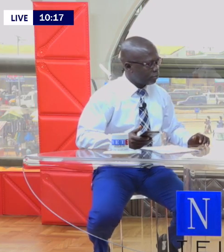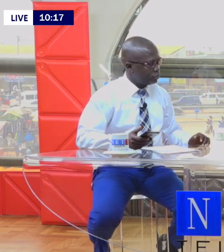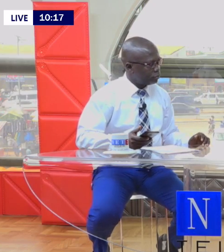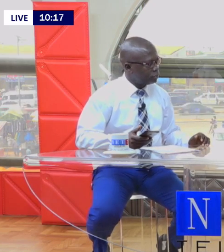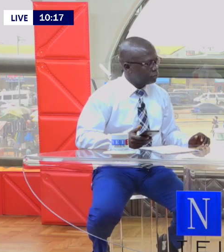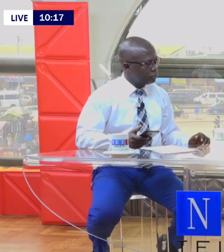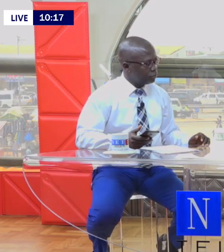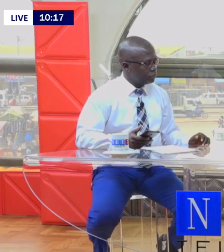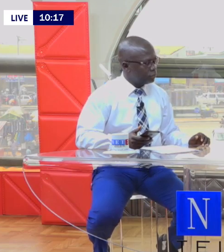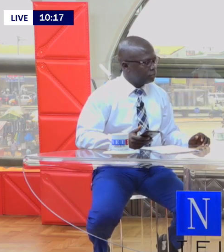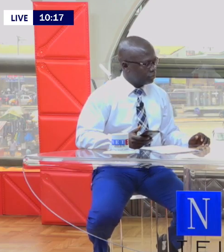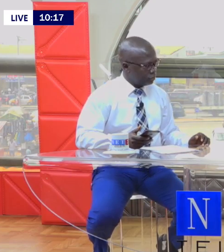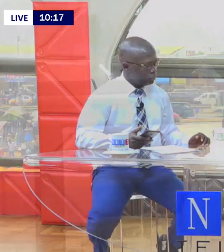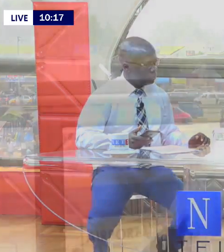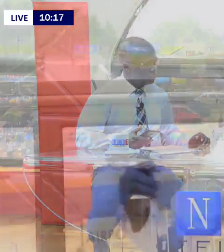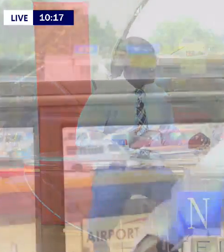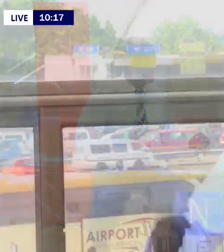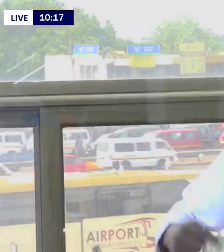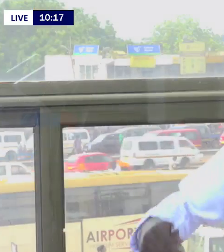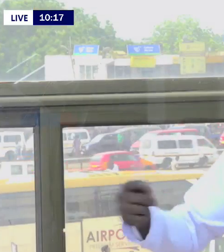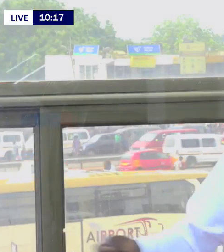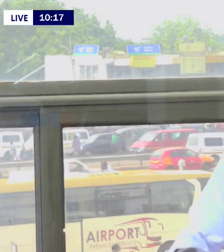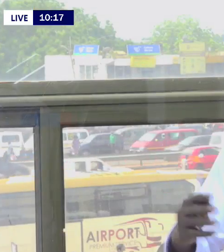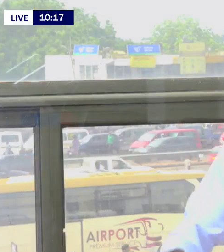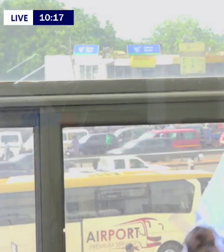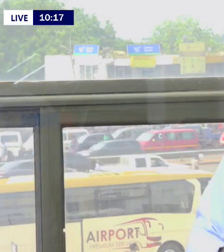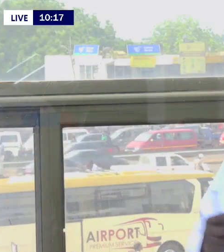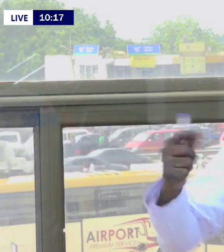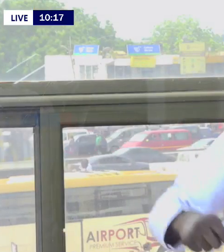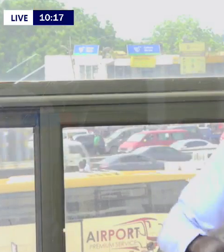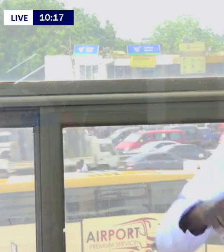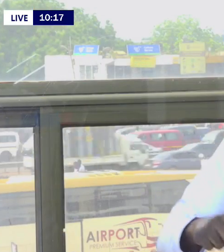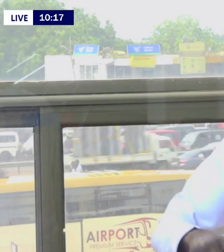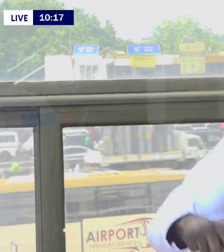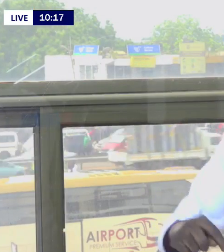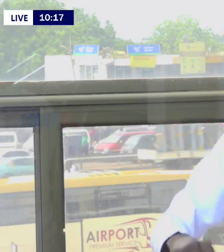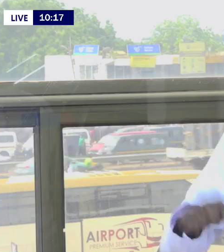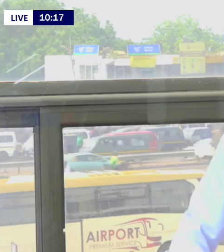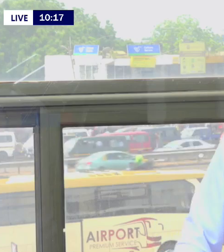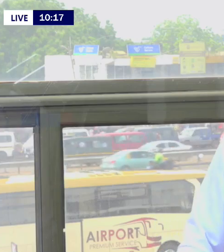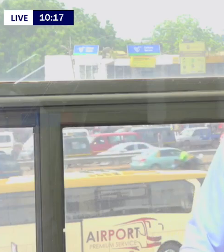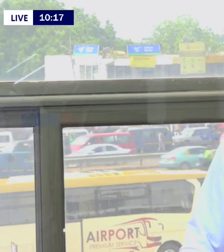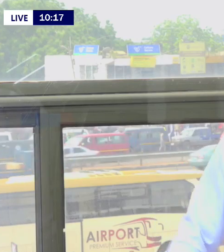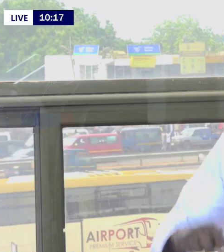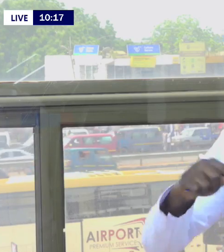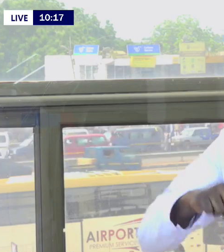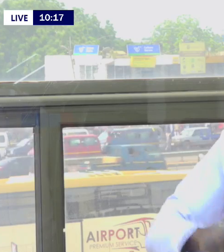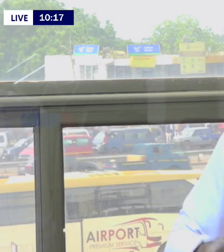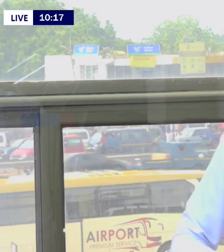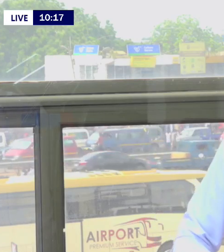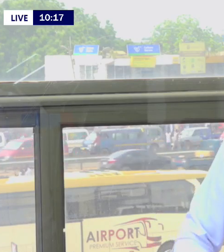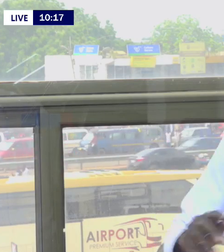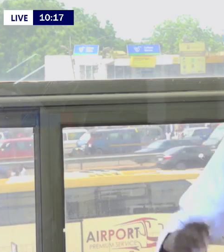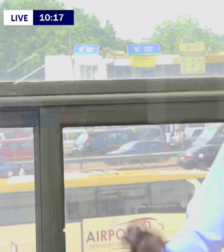didn't me may ma would you call ye juman. Se messi is ya ma and now meshi shen said ye be obey to me you soon na. Sa if